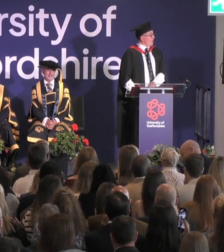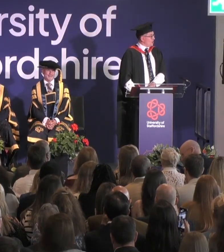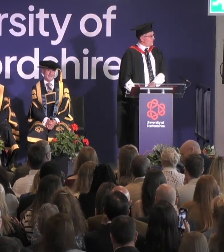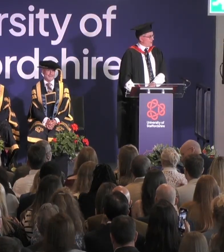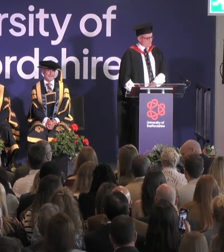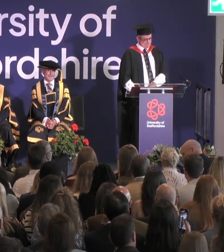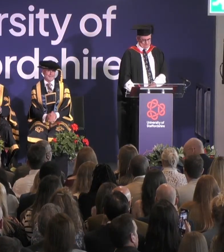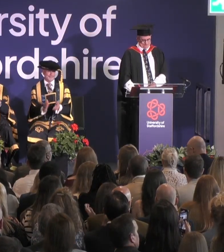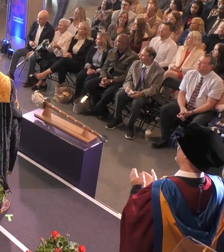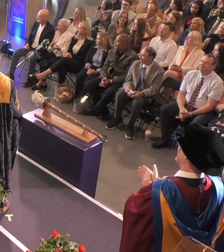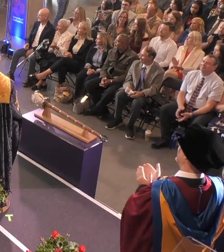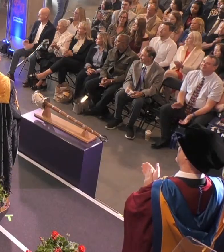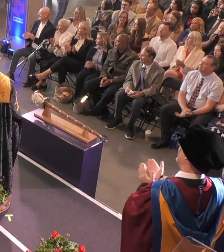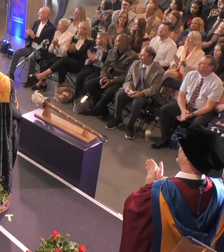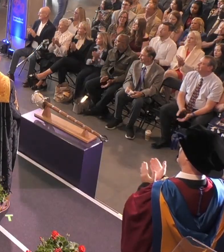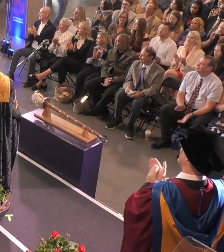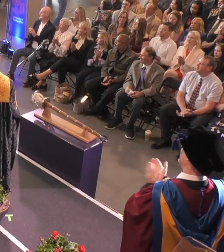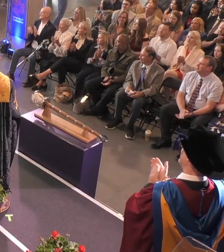Alicia Oliver.